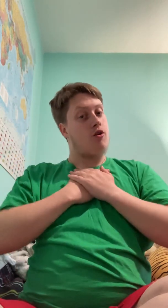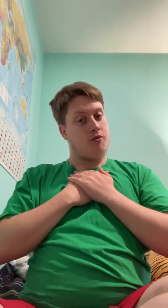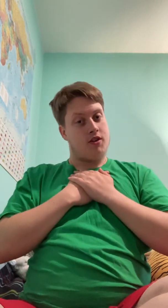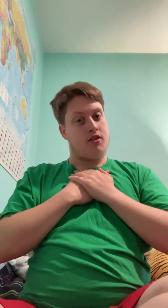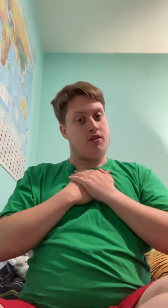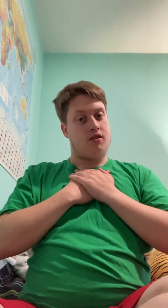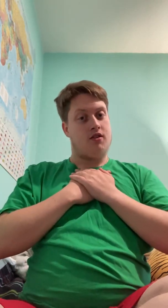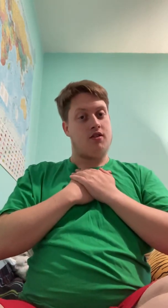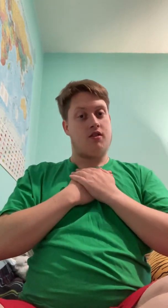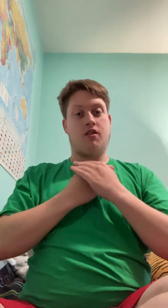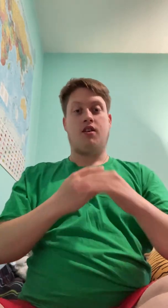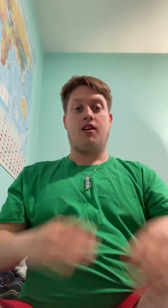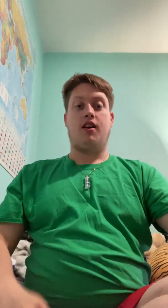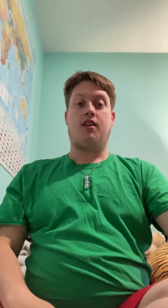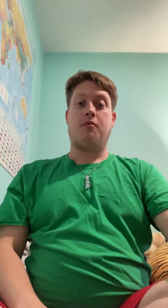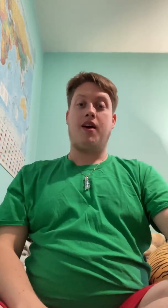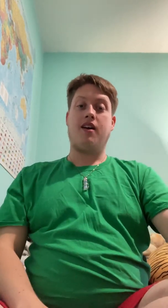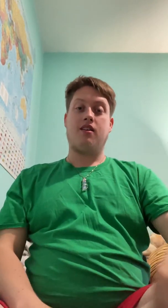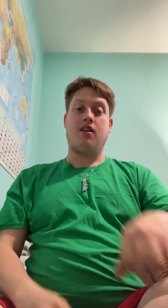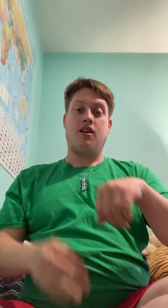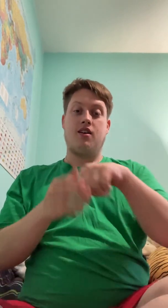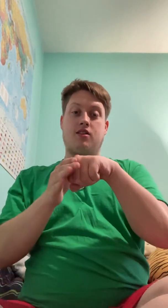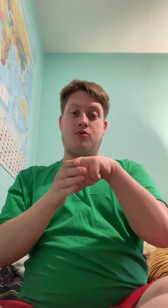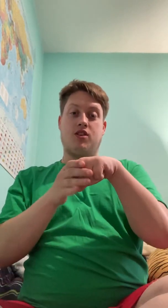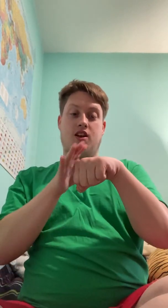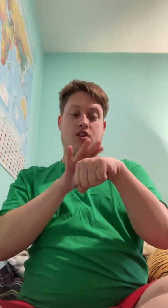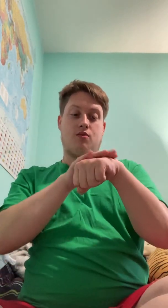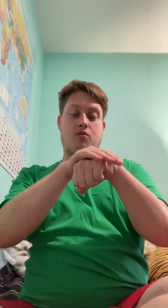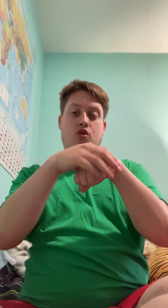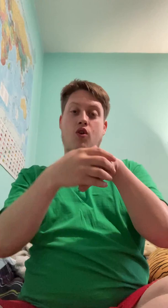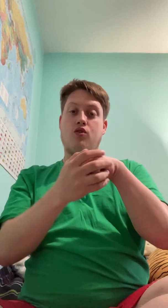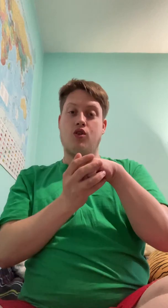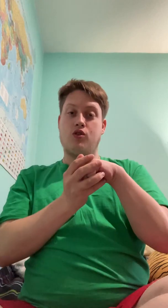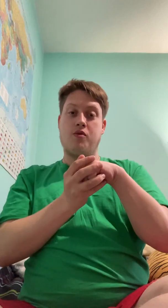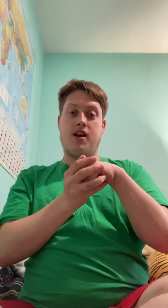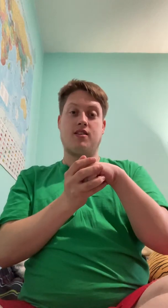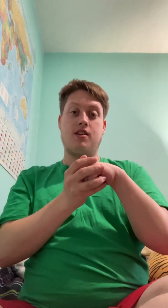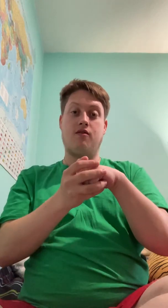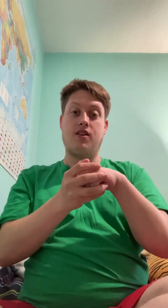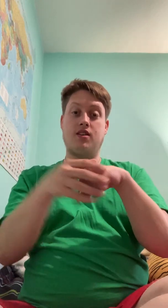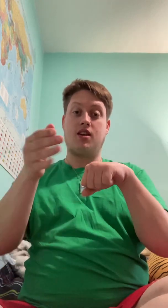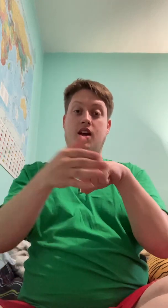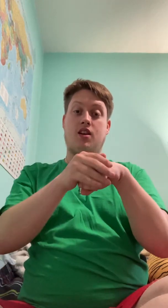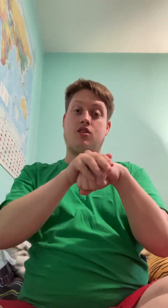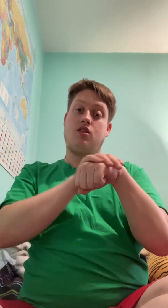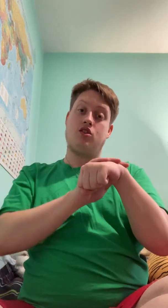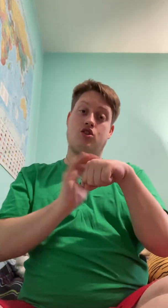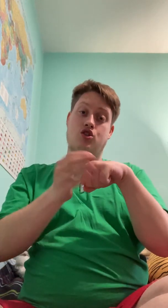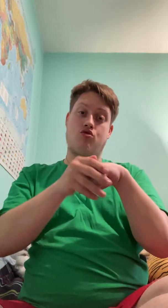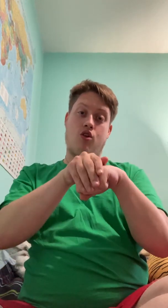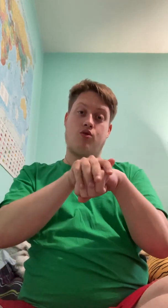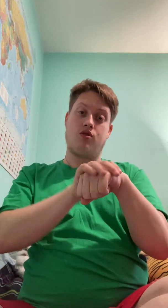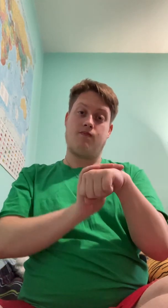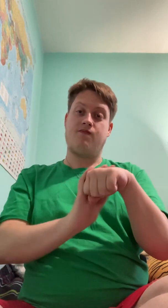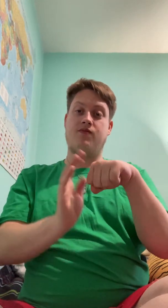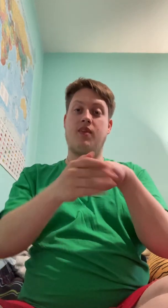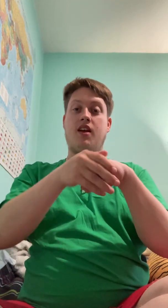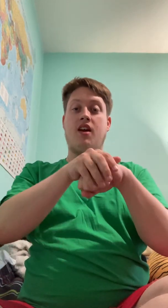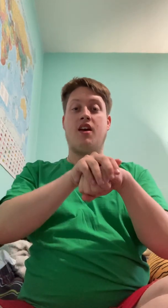adopt. And then pet is pretend, put your non-dominant hand in a fist and then stroke.